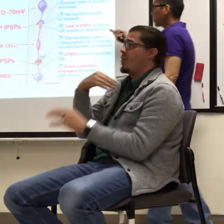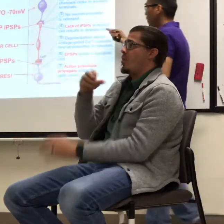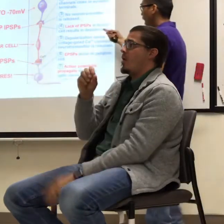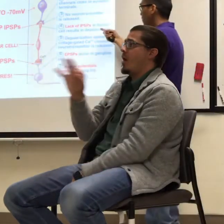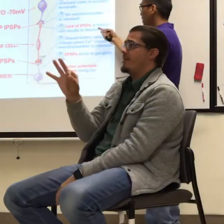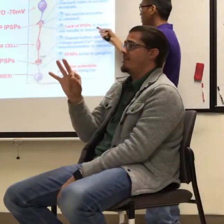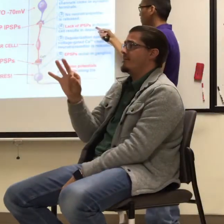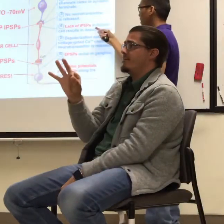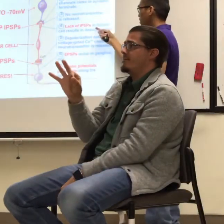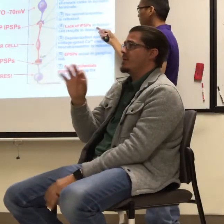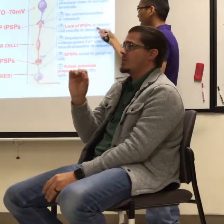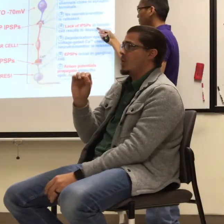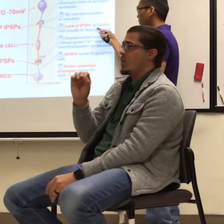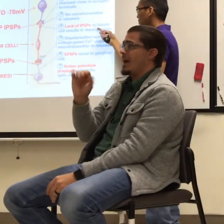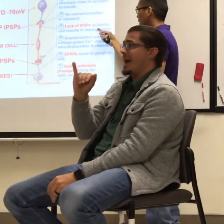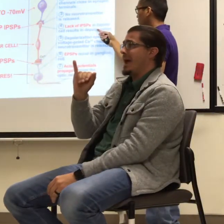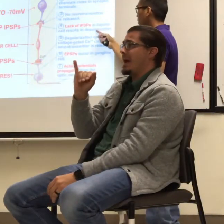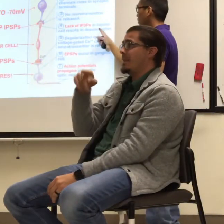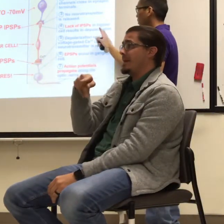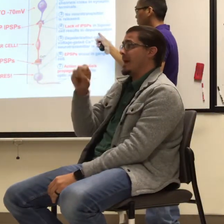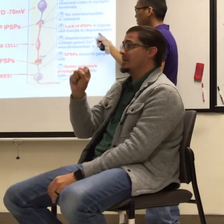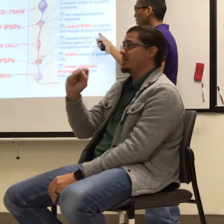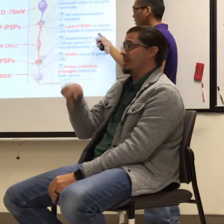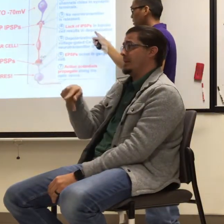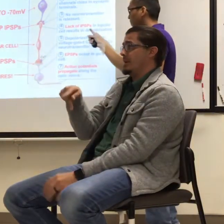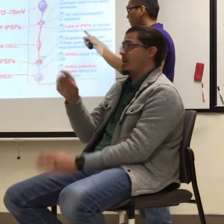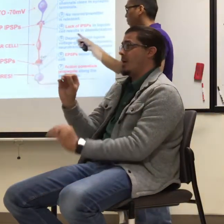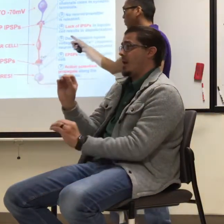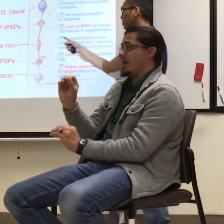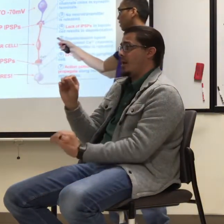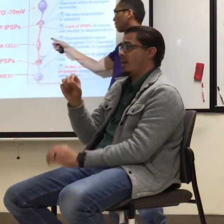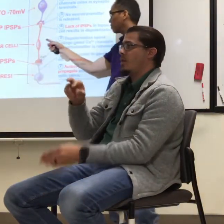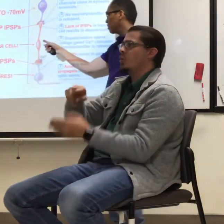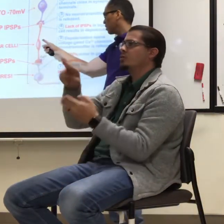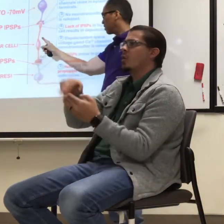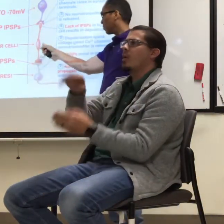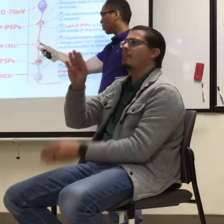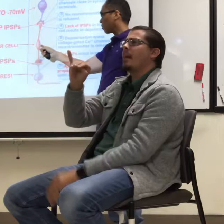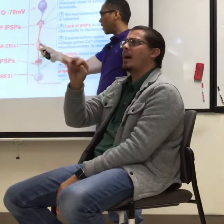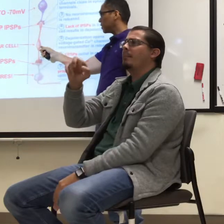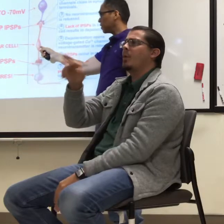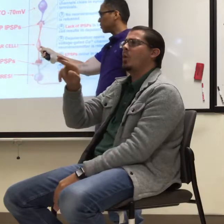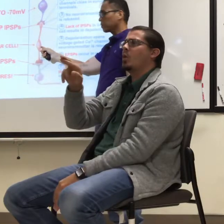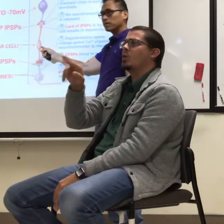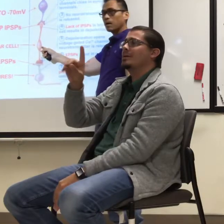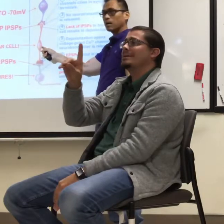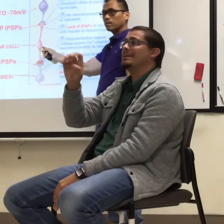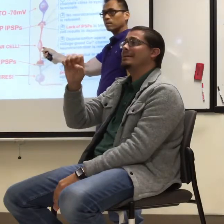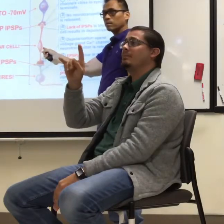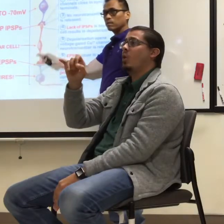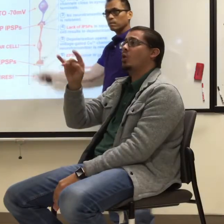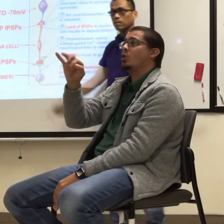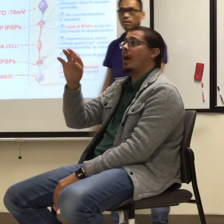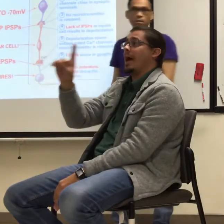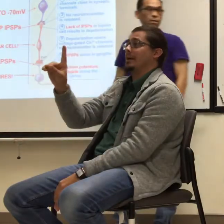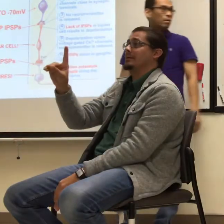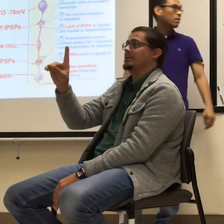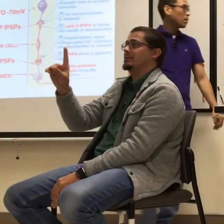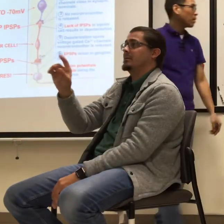Now, there's no IPSPs in the bipolar cell. The result is the bipolar cell is depolarized, it turns on.